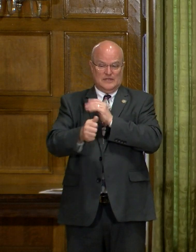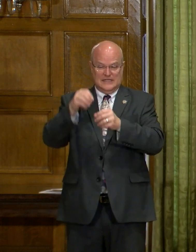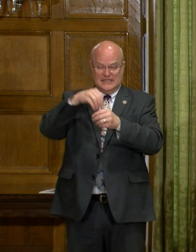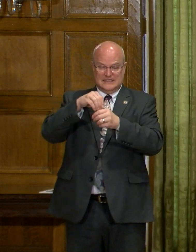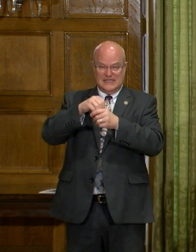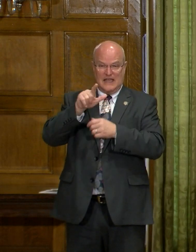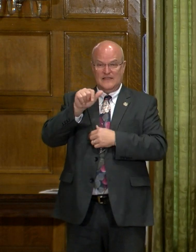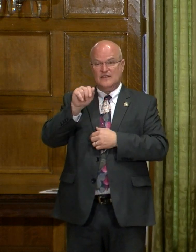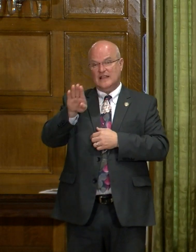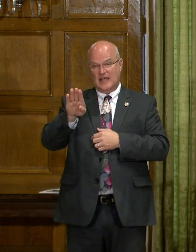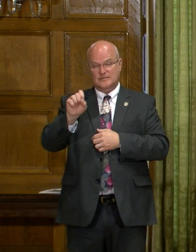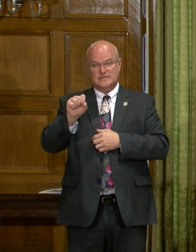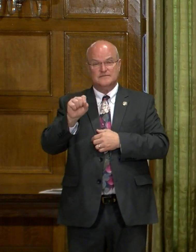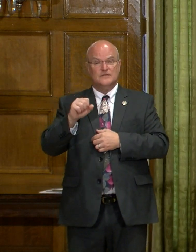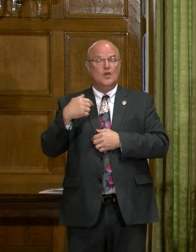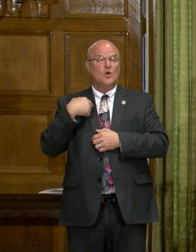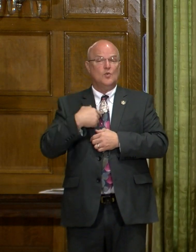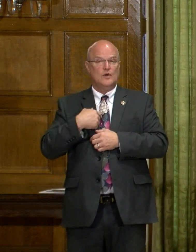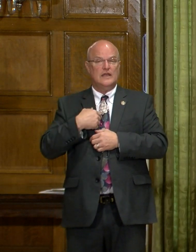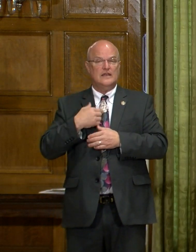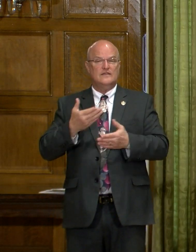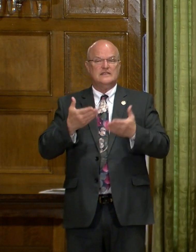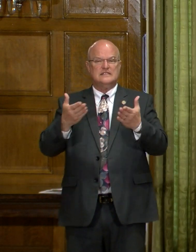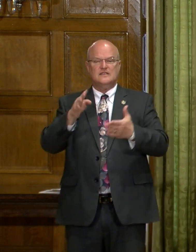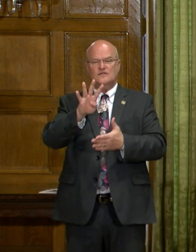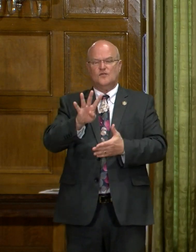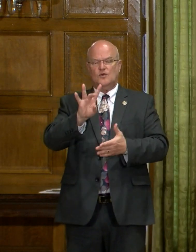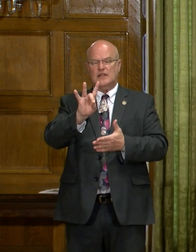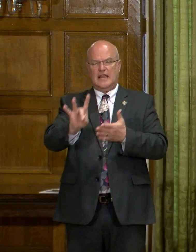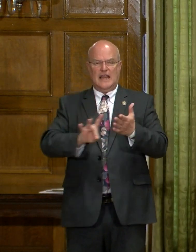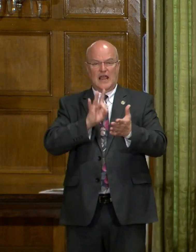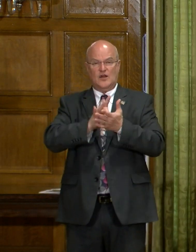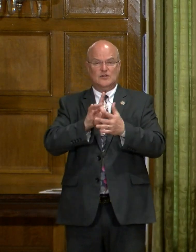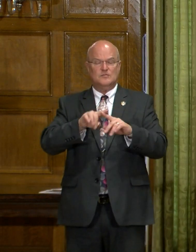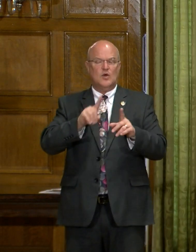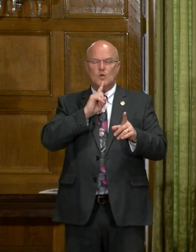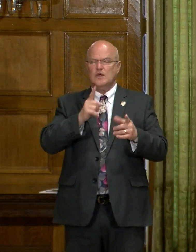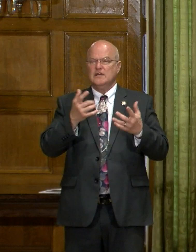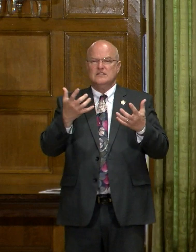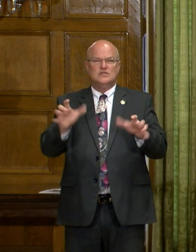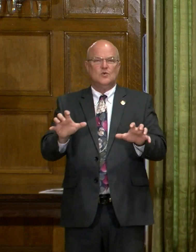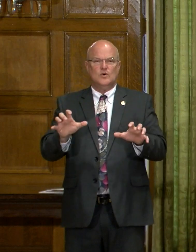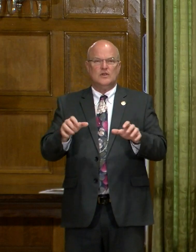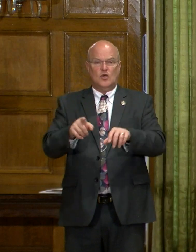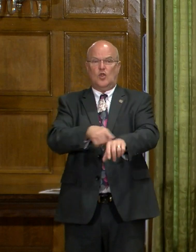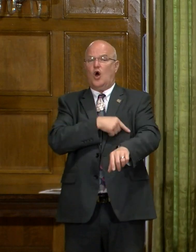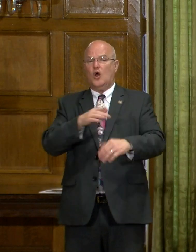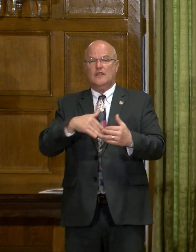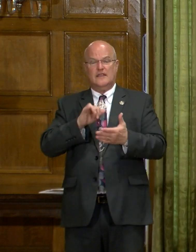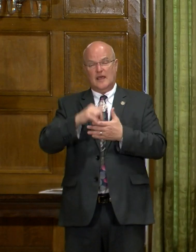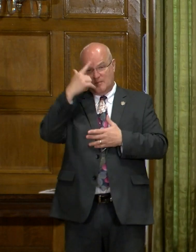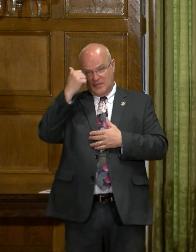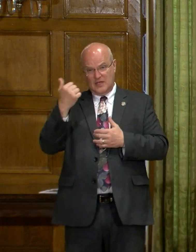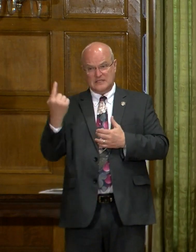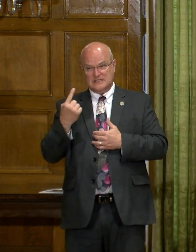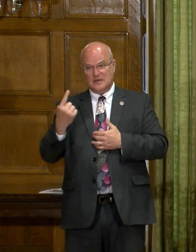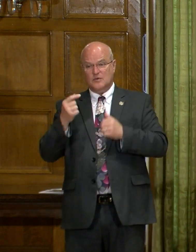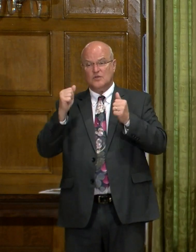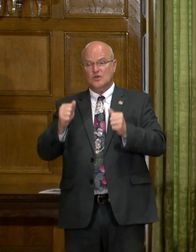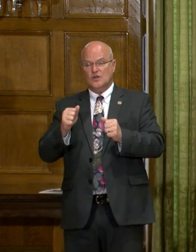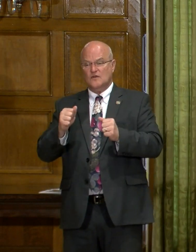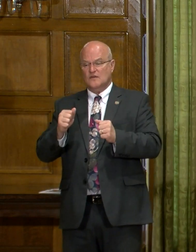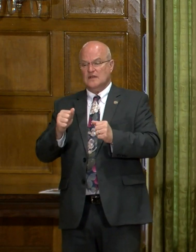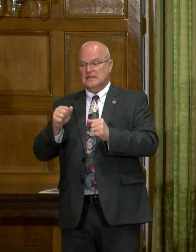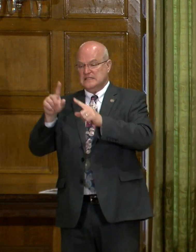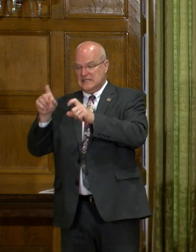their laboratory capability. We've extended out to 48 hours, but we really don't want to go longer than that because someone easily could have